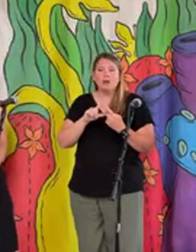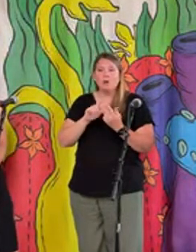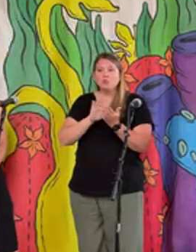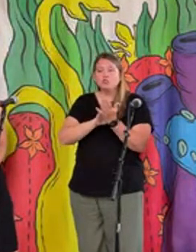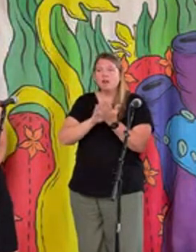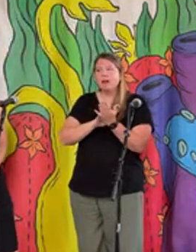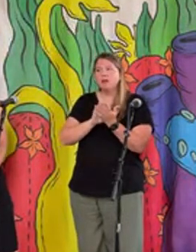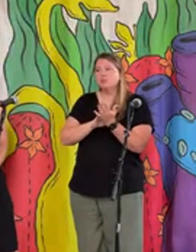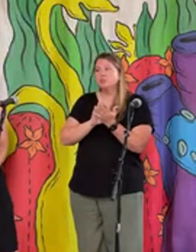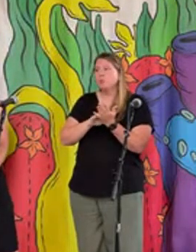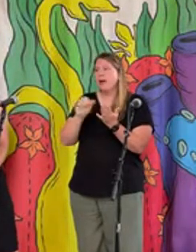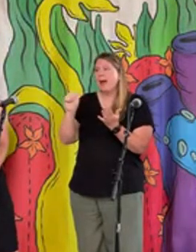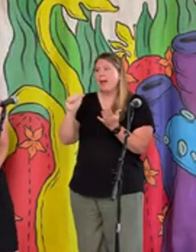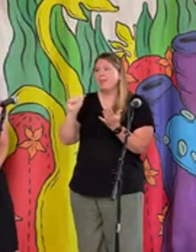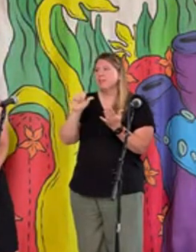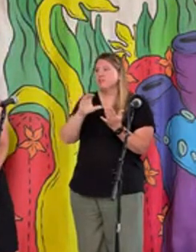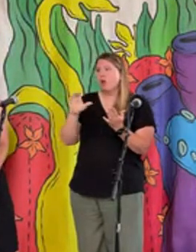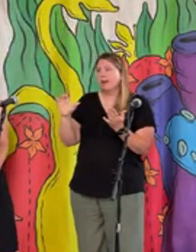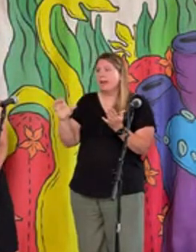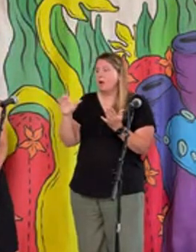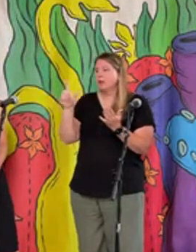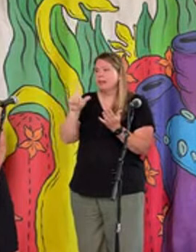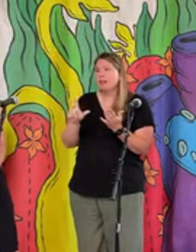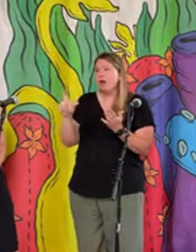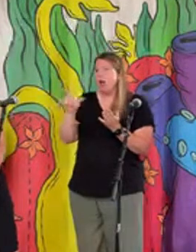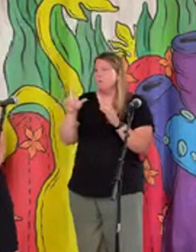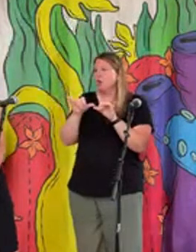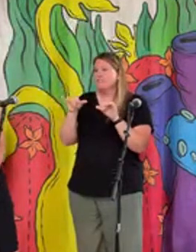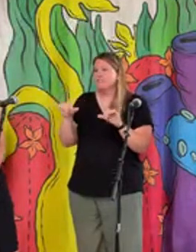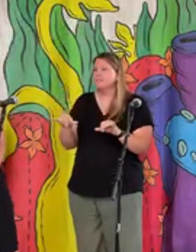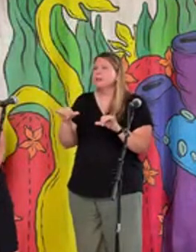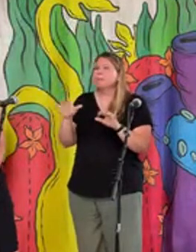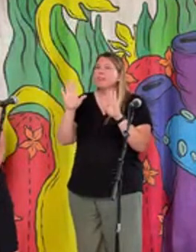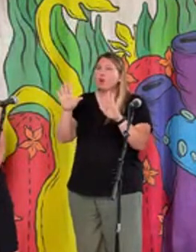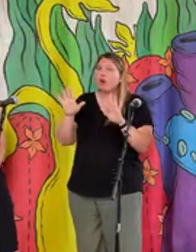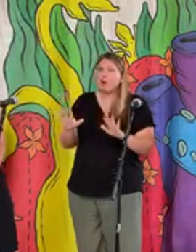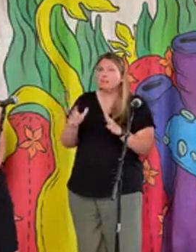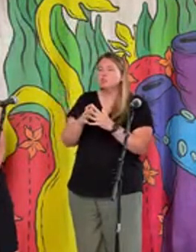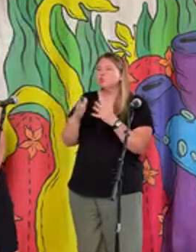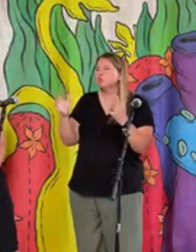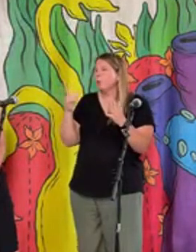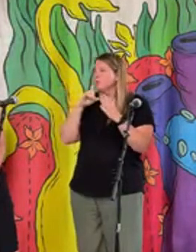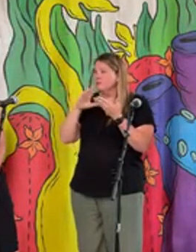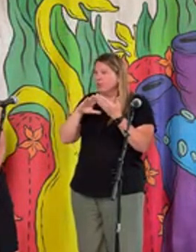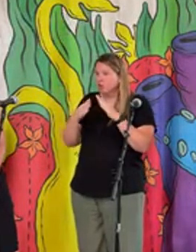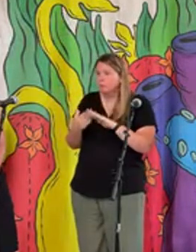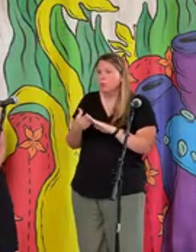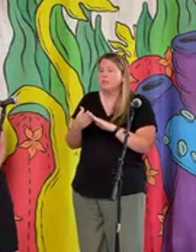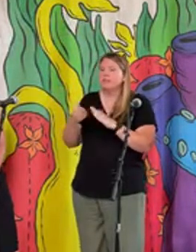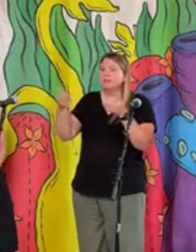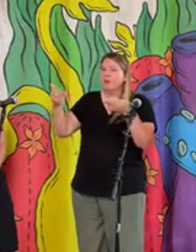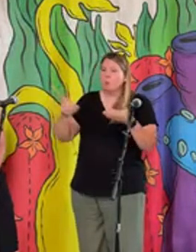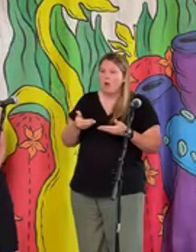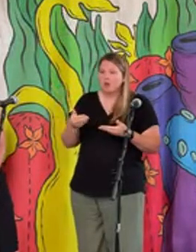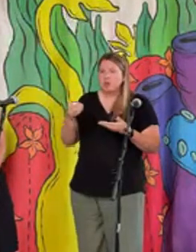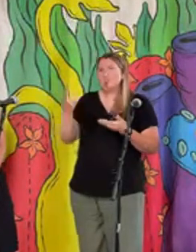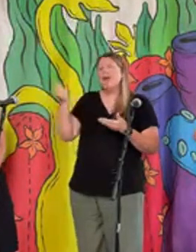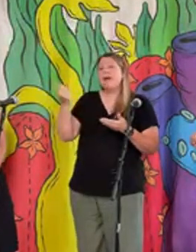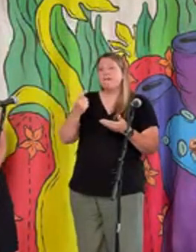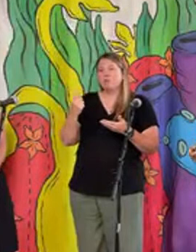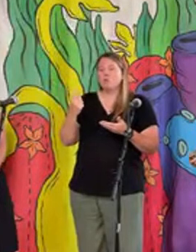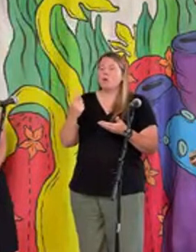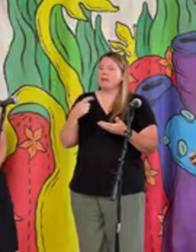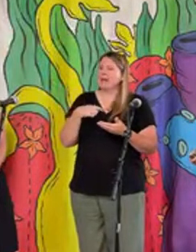County Library System. They are awesome. They do so much for the community. They welcome everyone into their doors. And when I